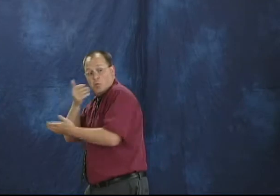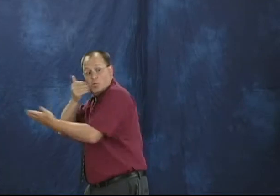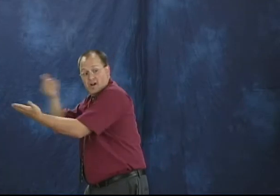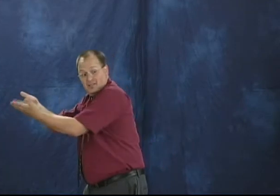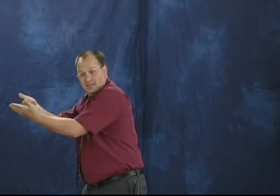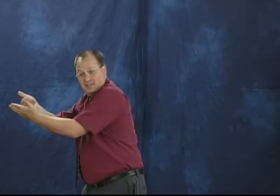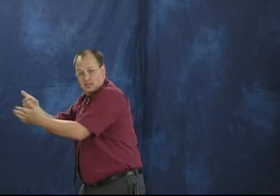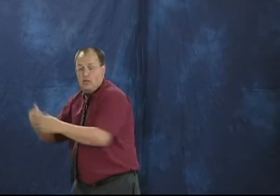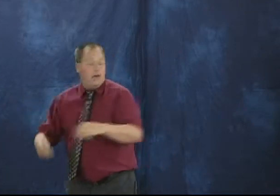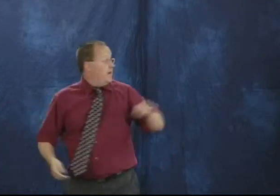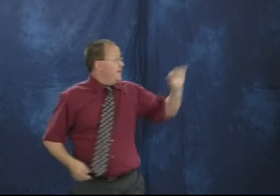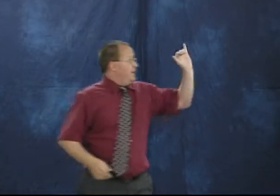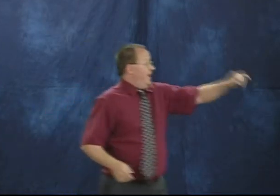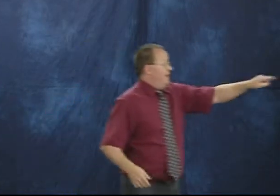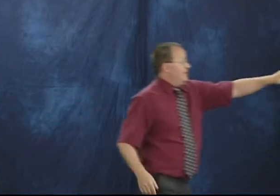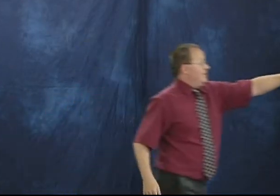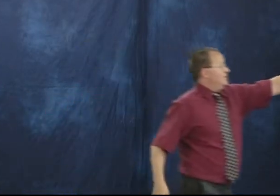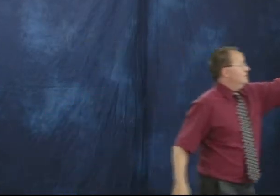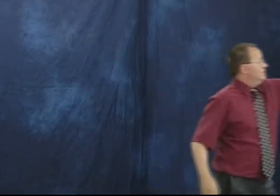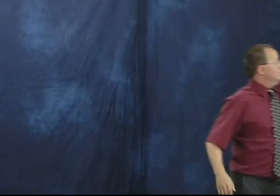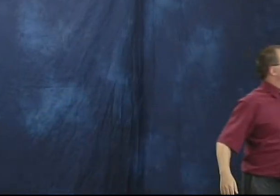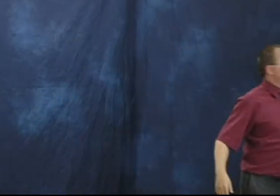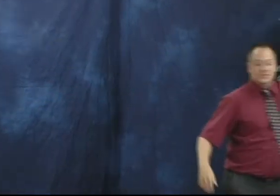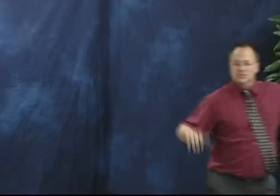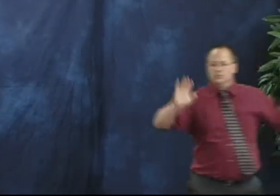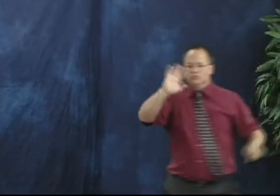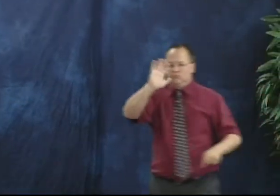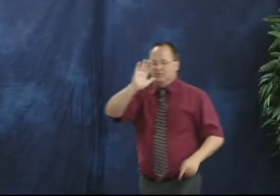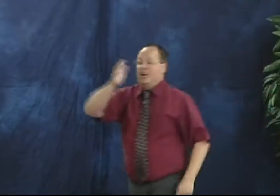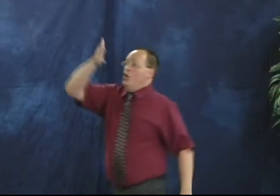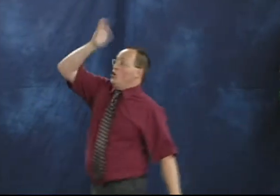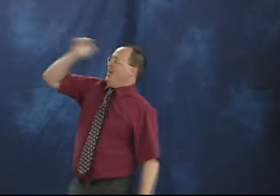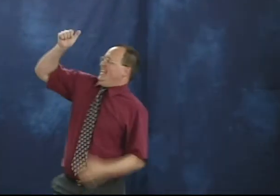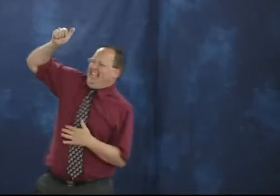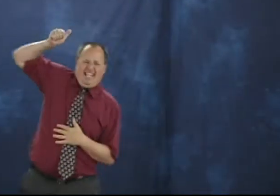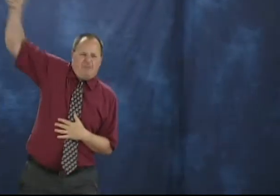Eulogeo meant to speak well and do good towards someone.